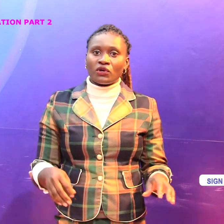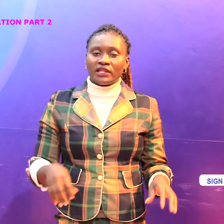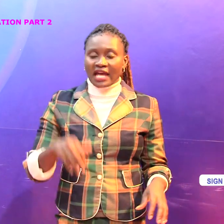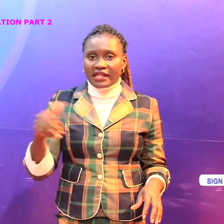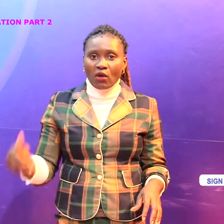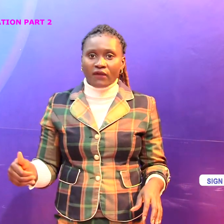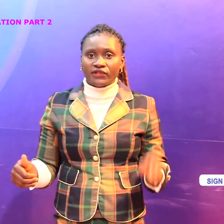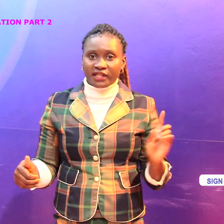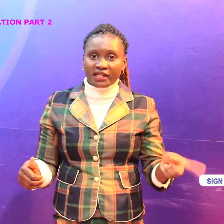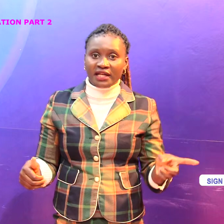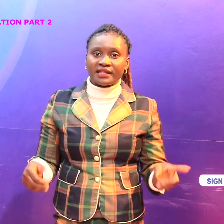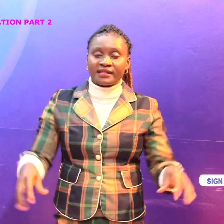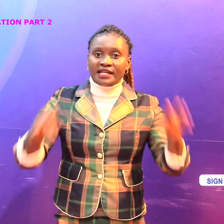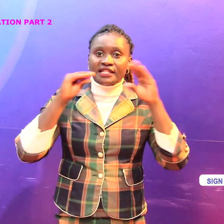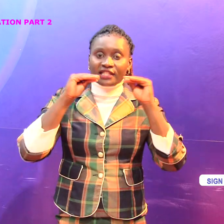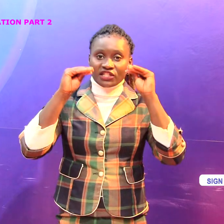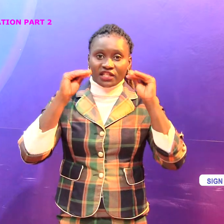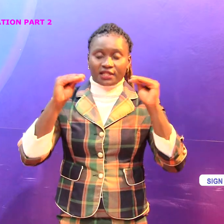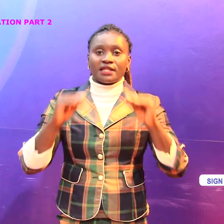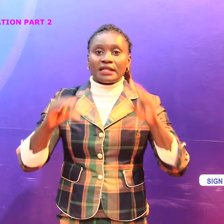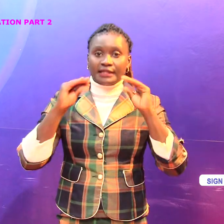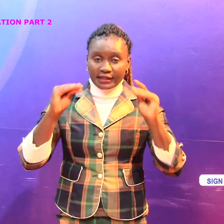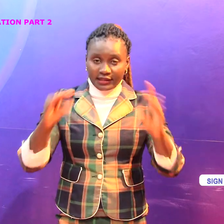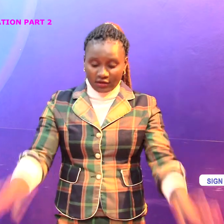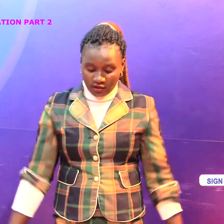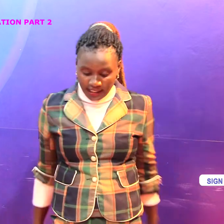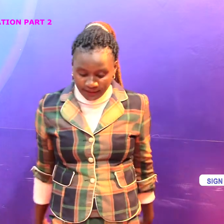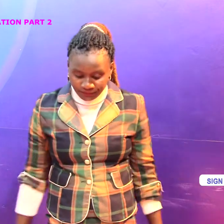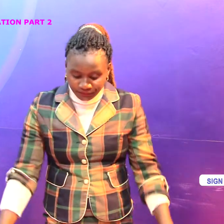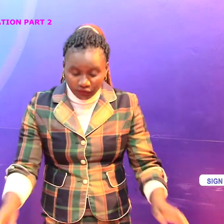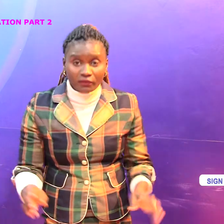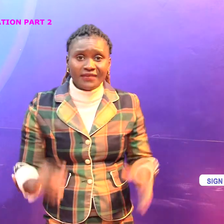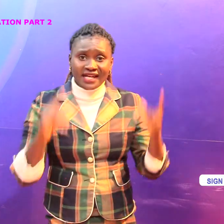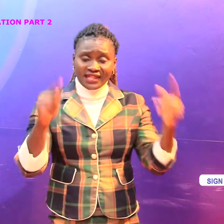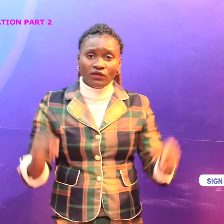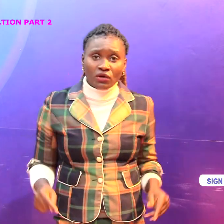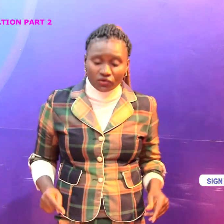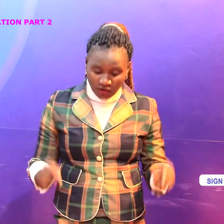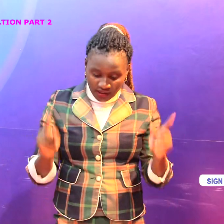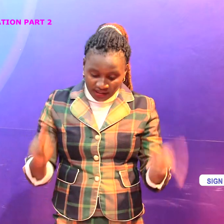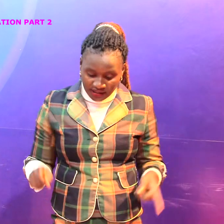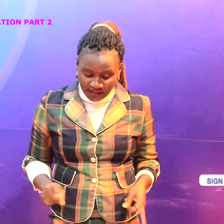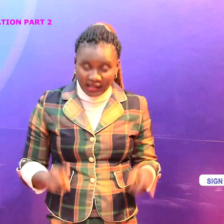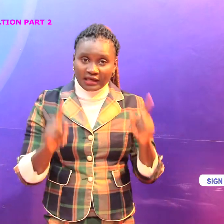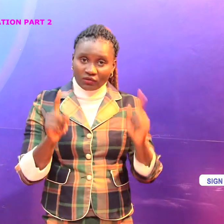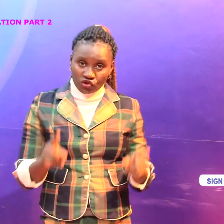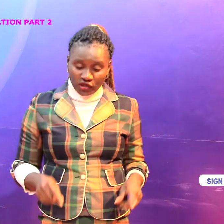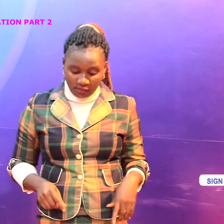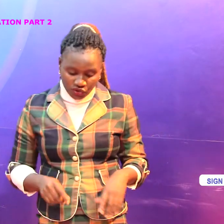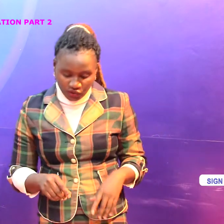the other work for secretary is teaching. Teaching, okay? Then we go to question number 2